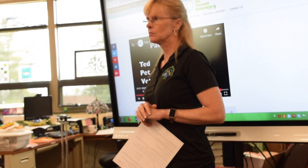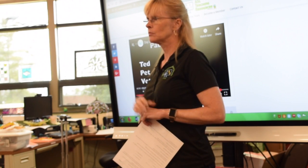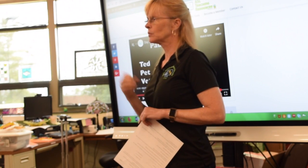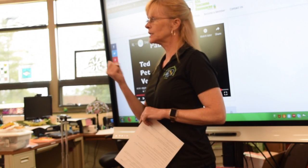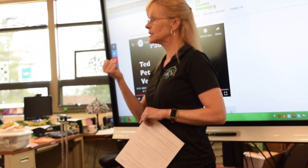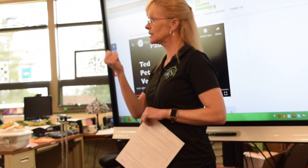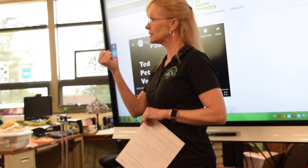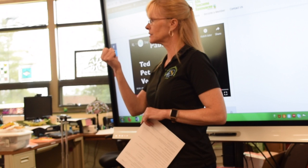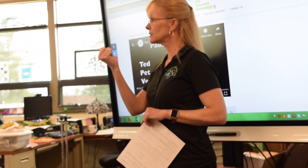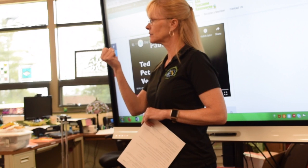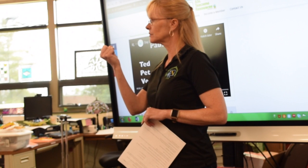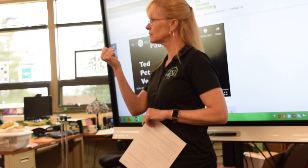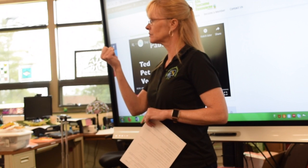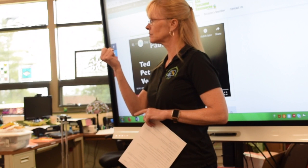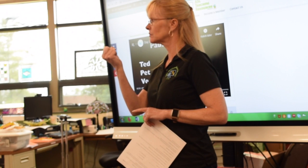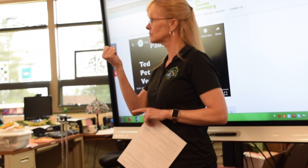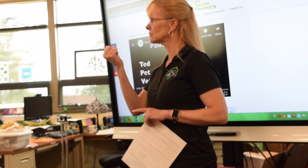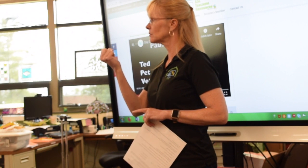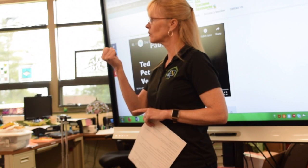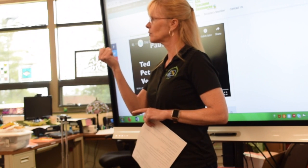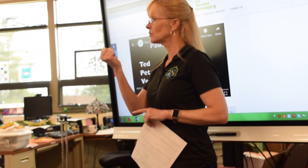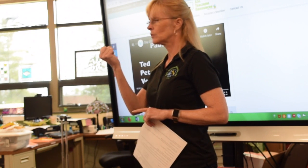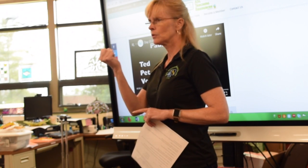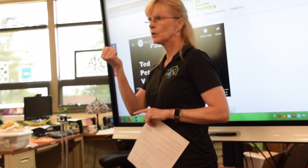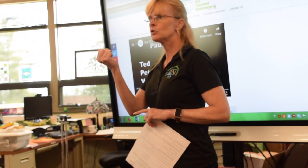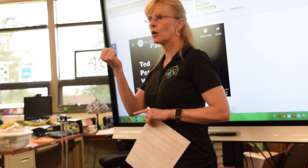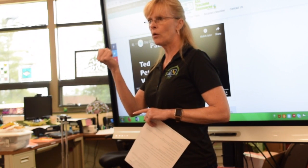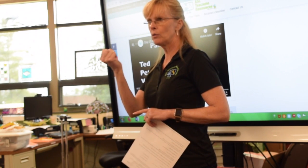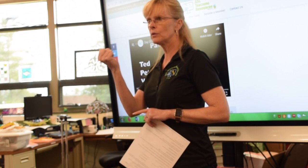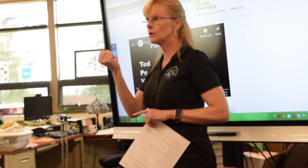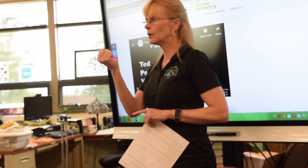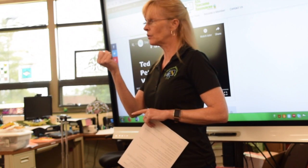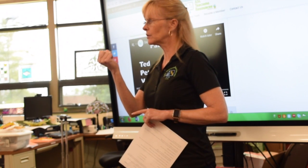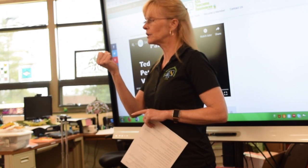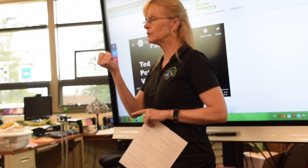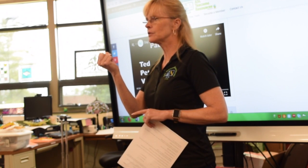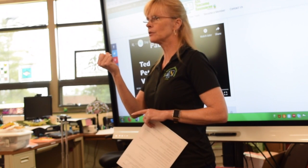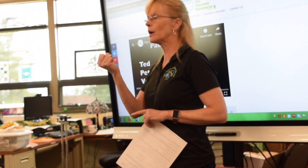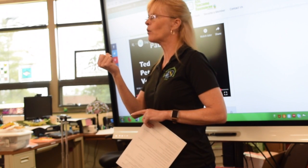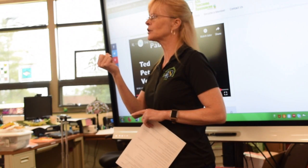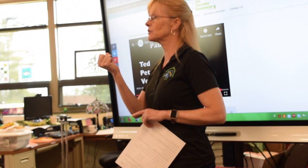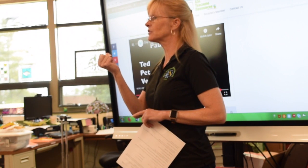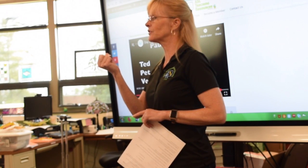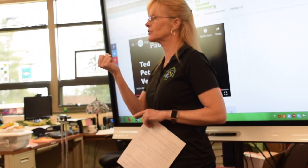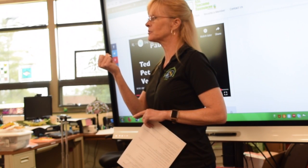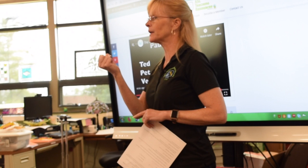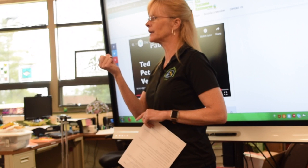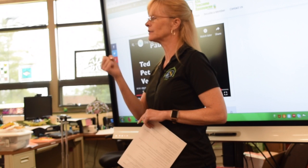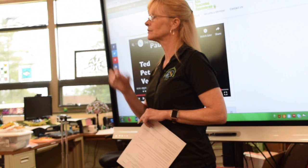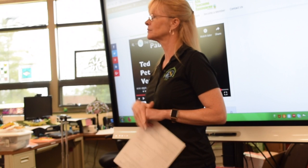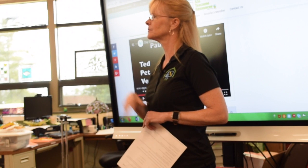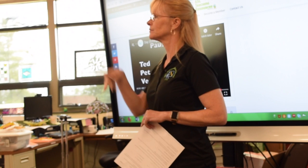What is this? Drive. To hold on. So now watch when it's finger spelling.